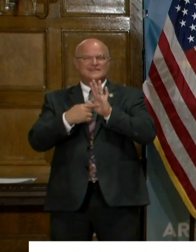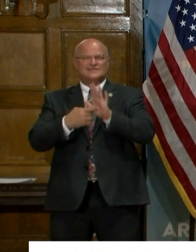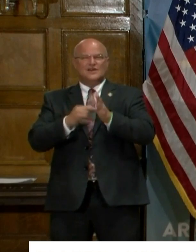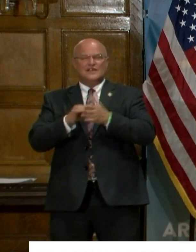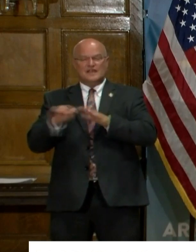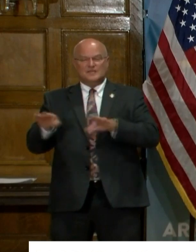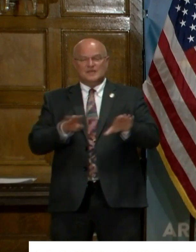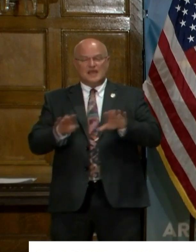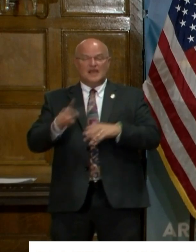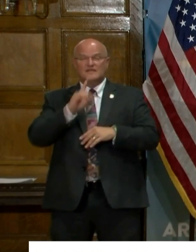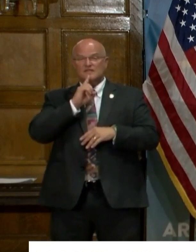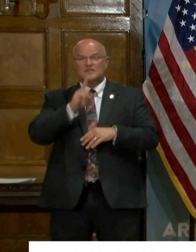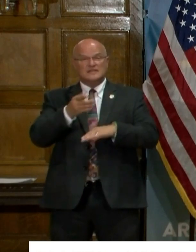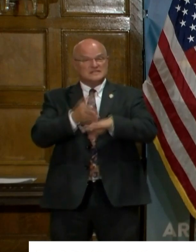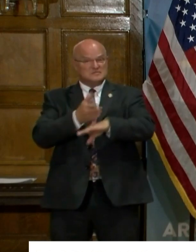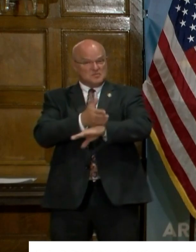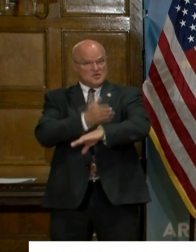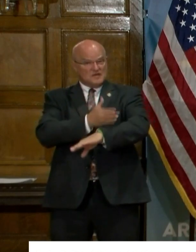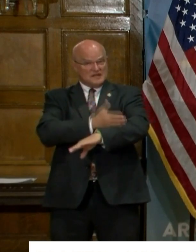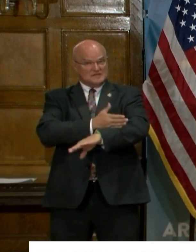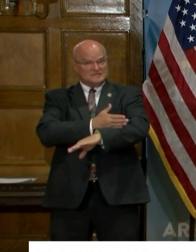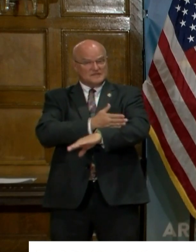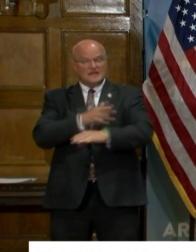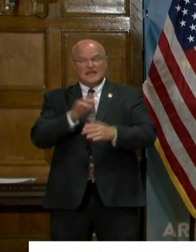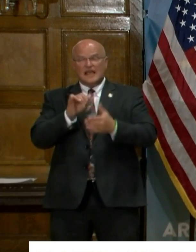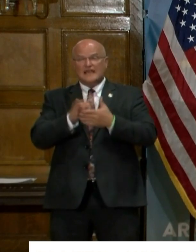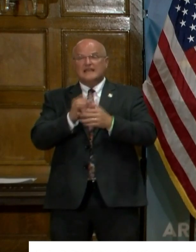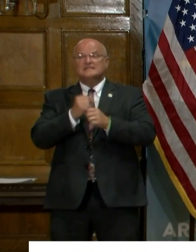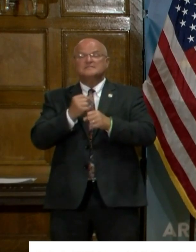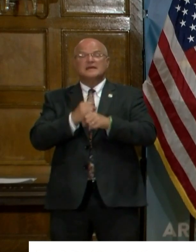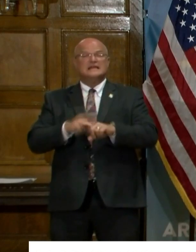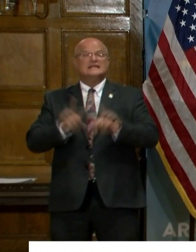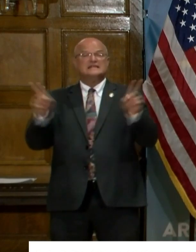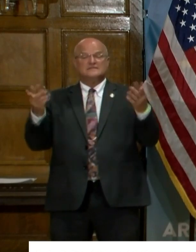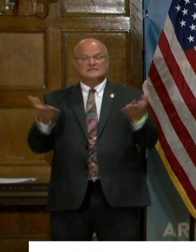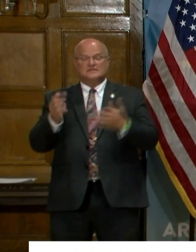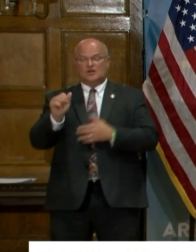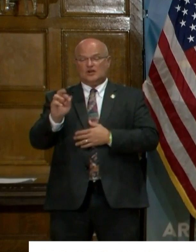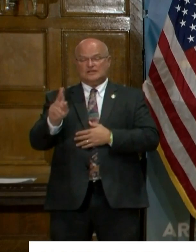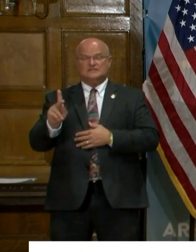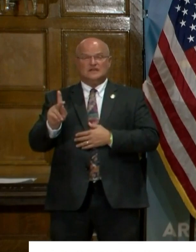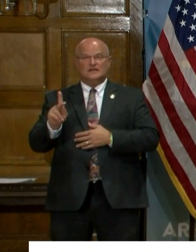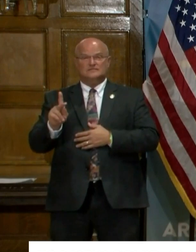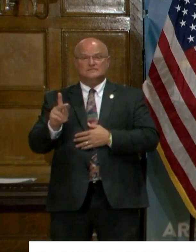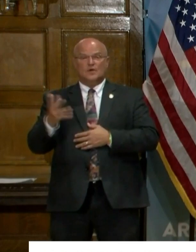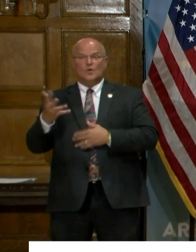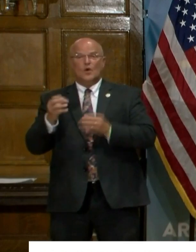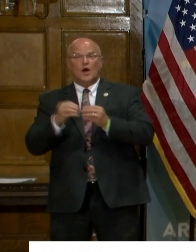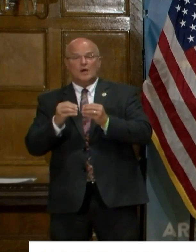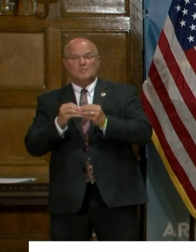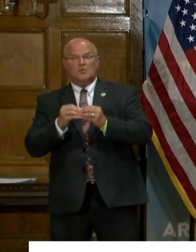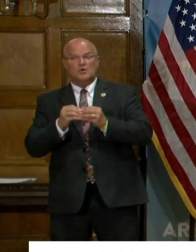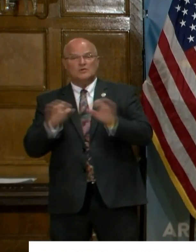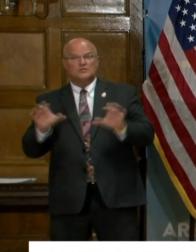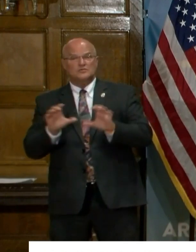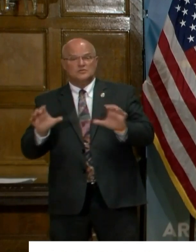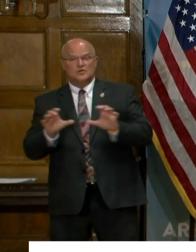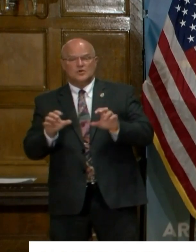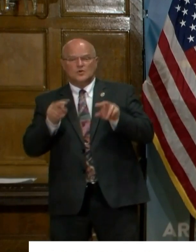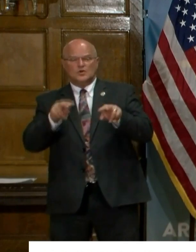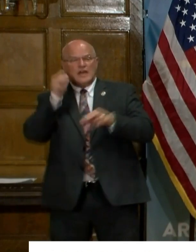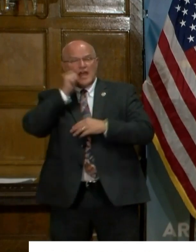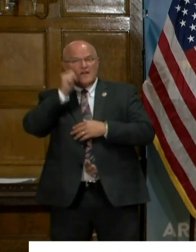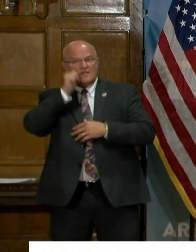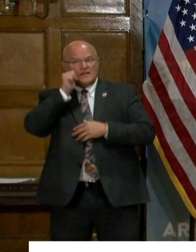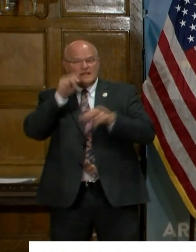that the behavior is improving and that it's making a difference in Arkansas. What more steps you can do? We look at it